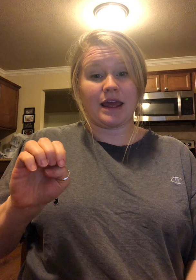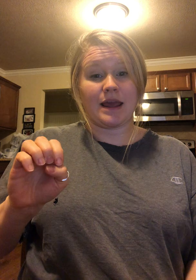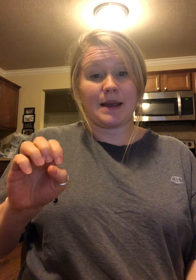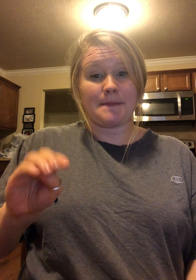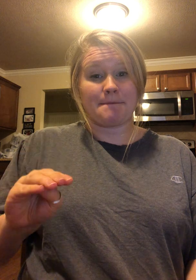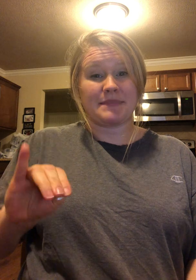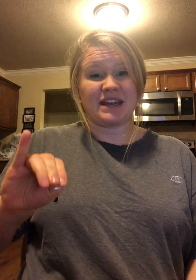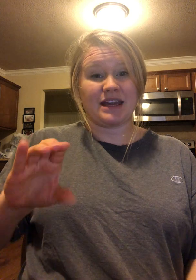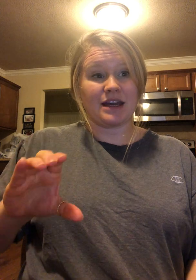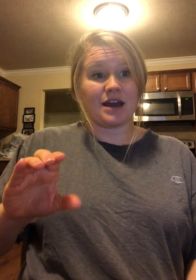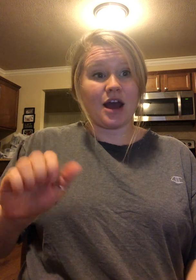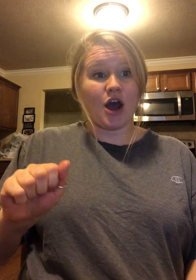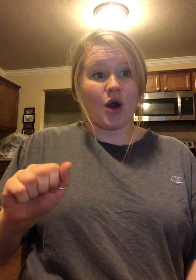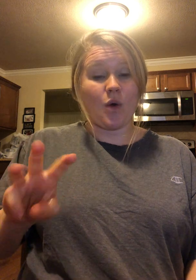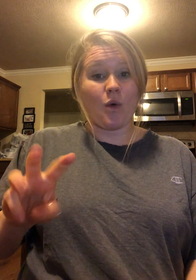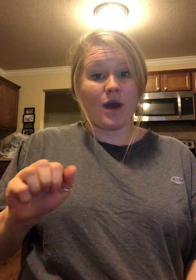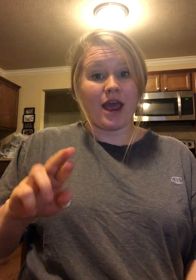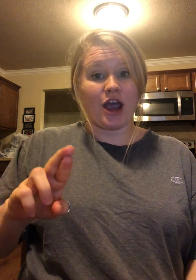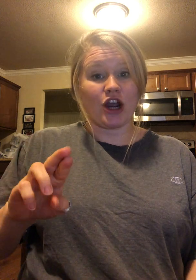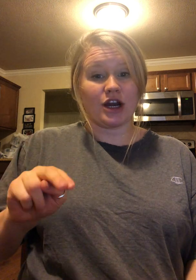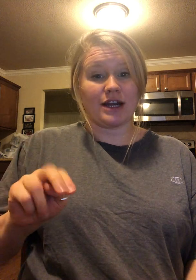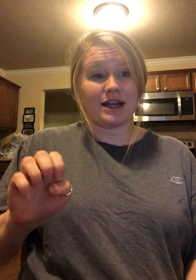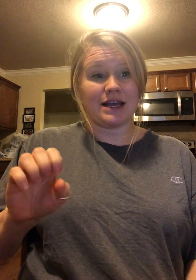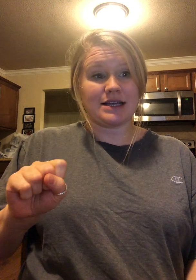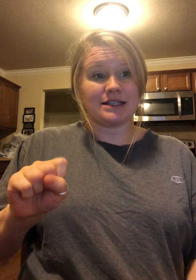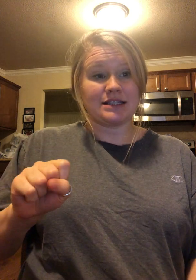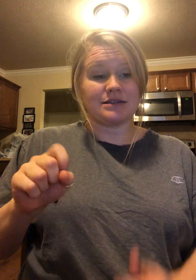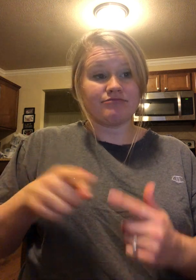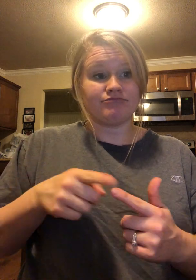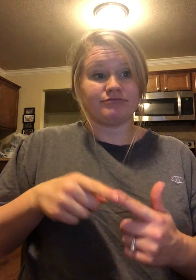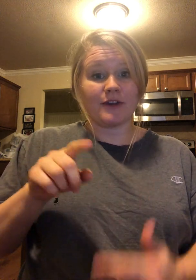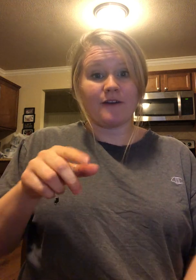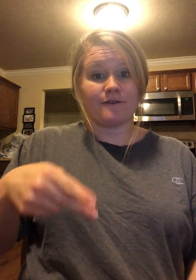fluency, comprehension, and vocabulary.